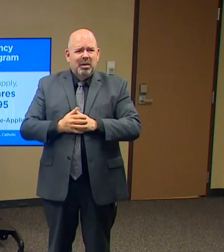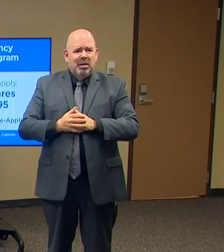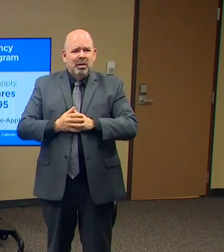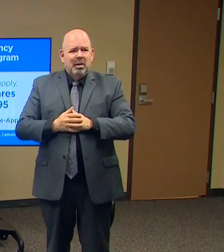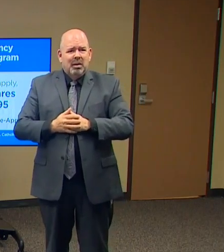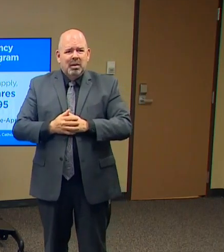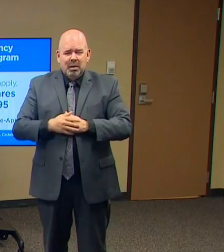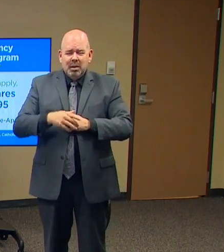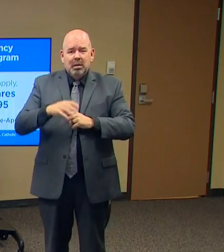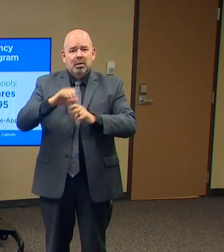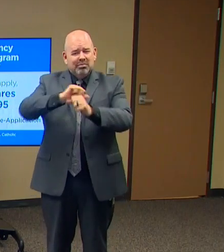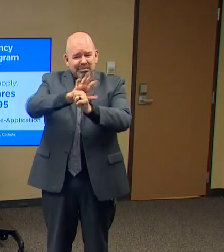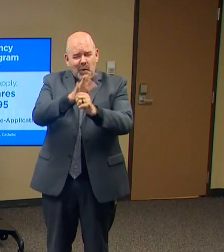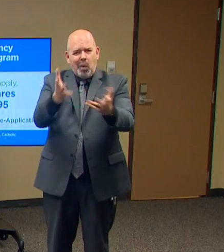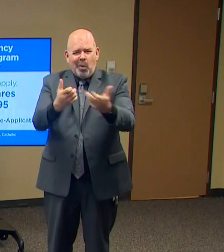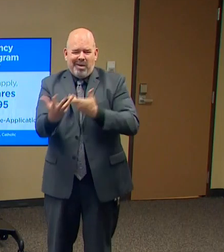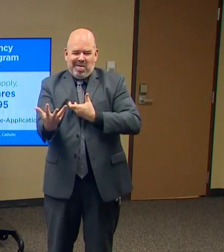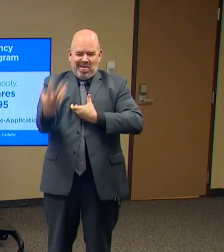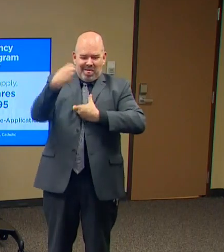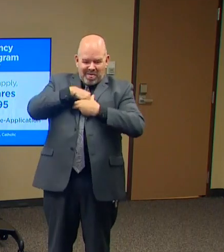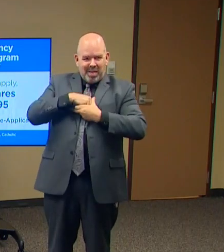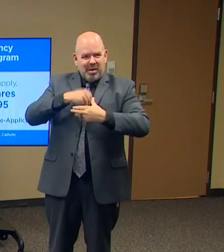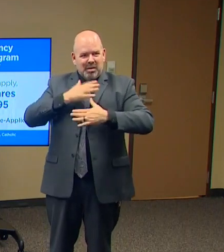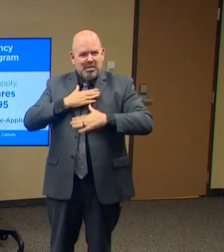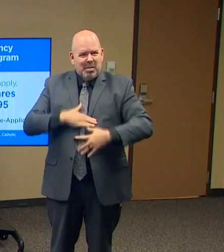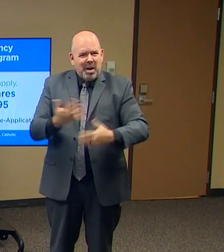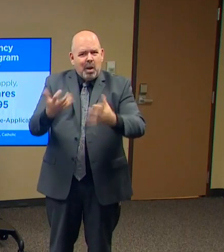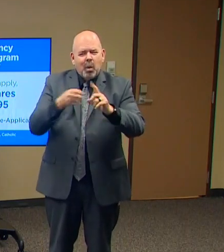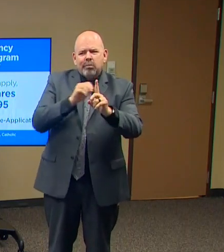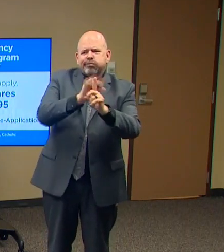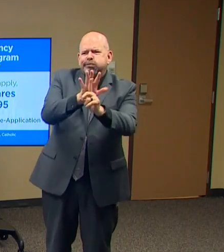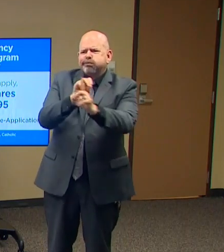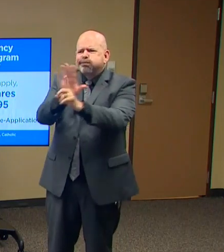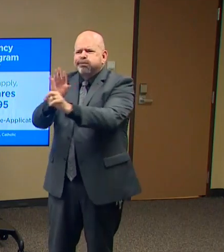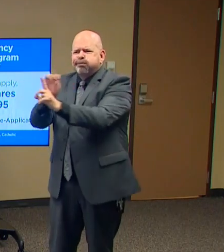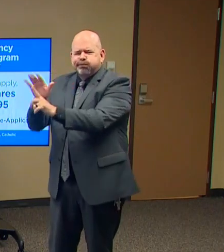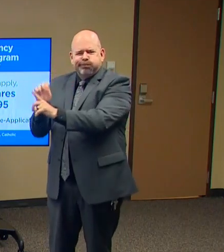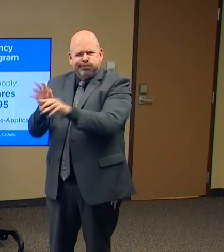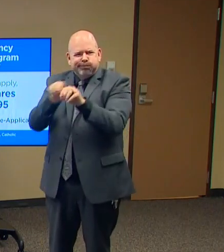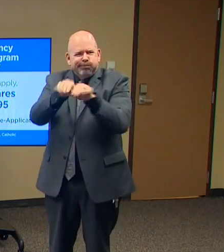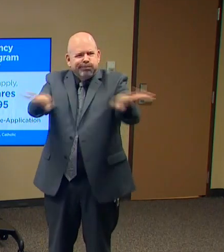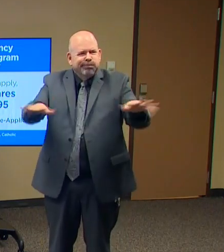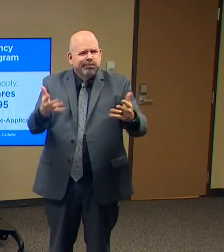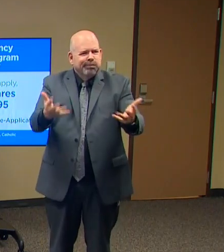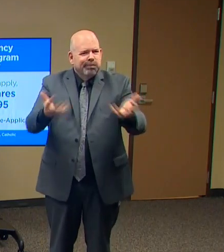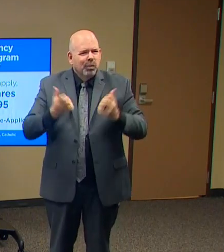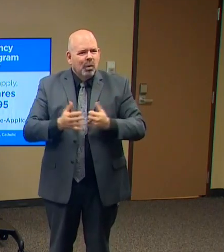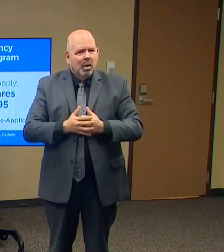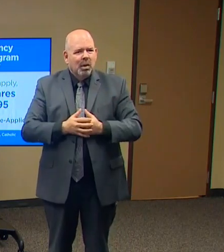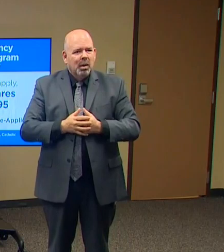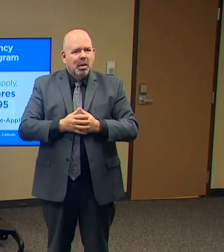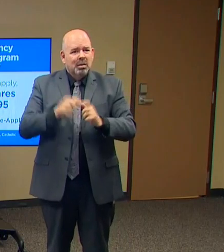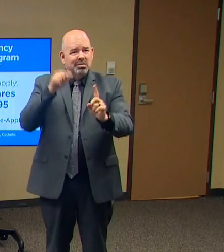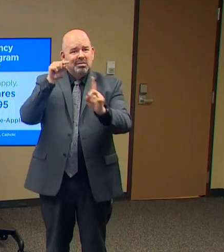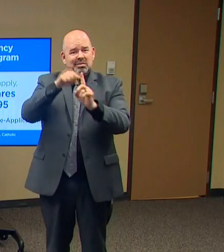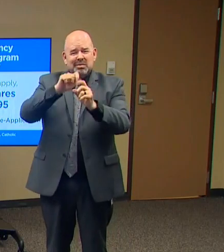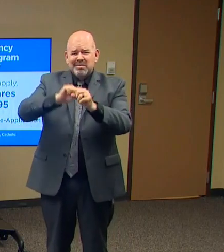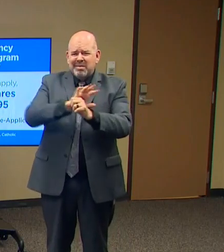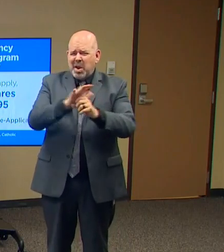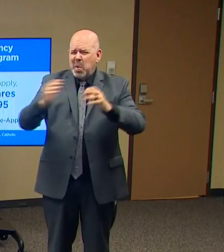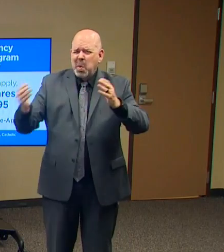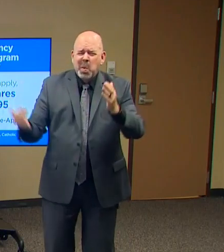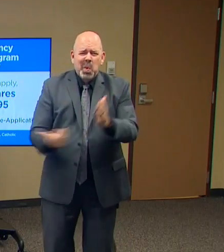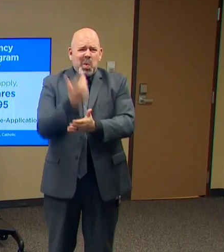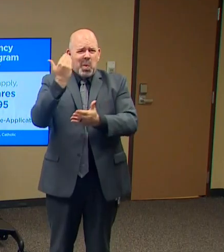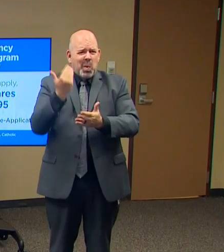as possible. And unfortunately, it's a new disease and we don't have an immunity to it.